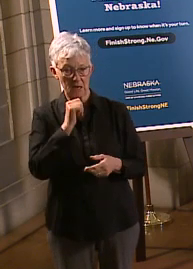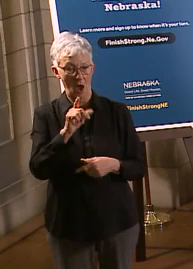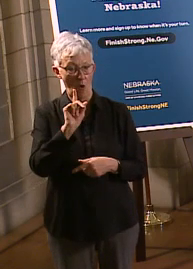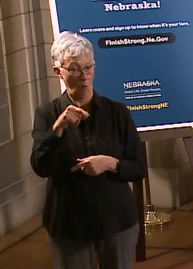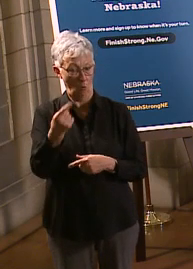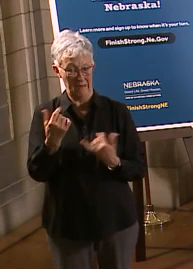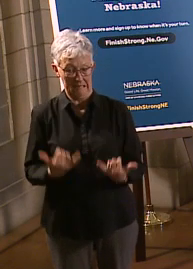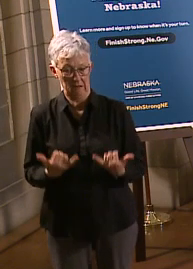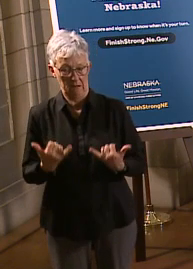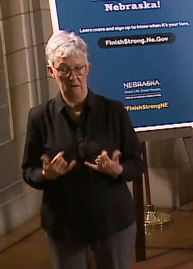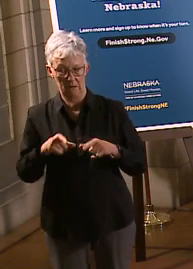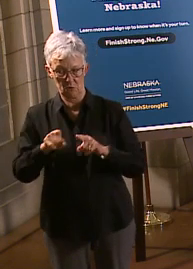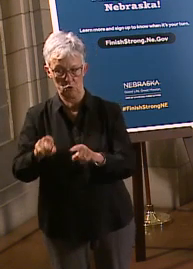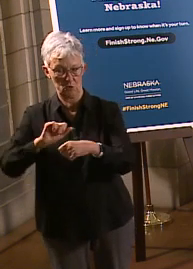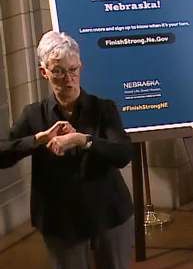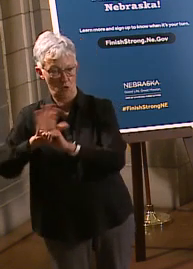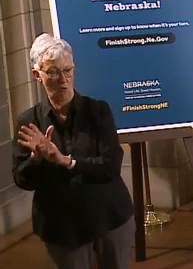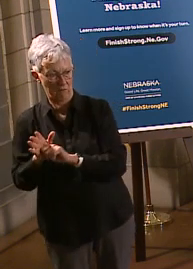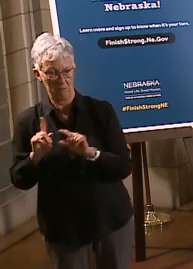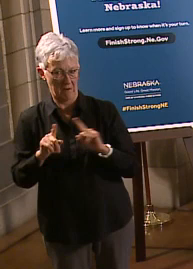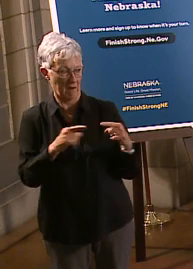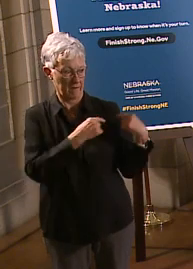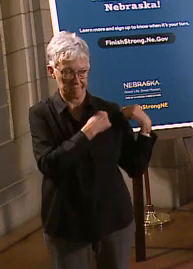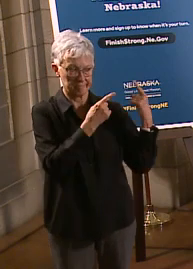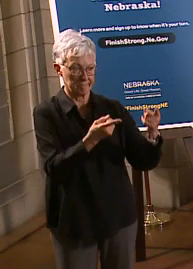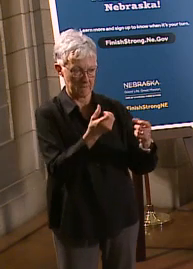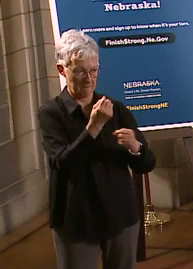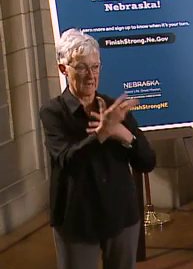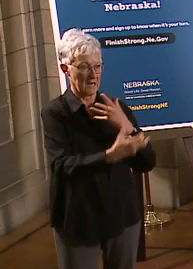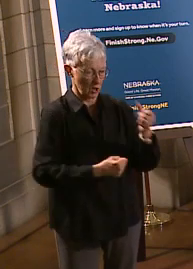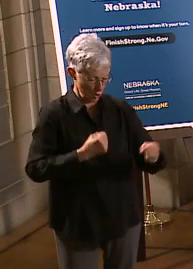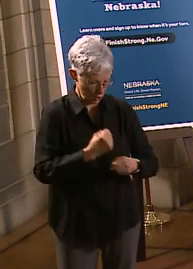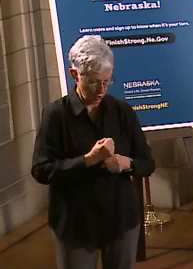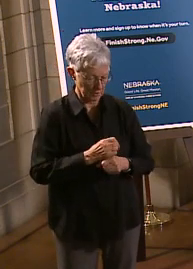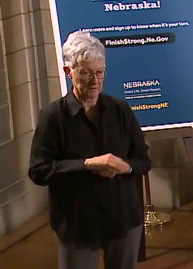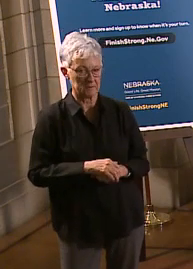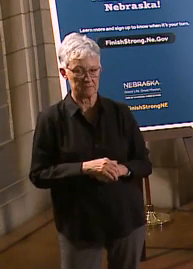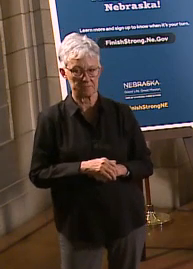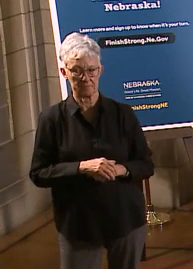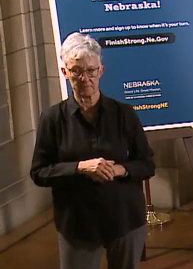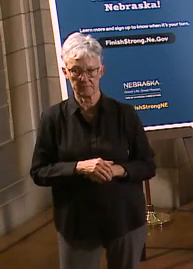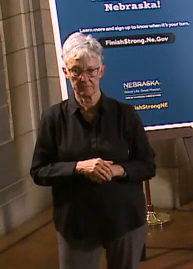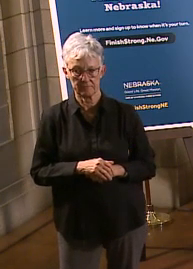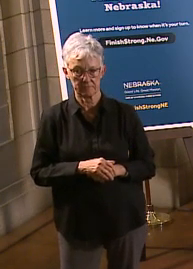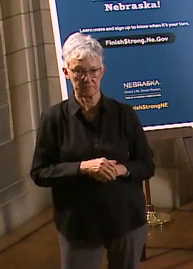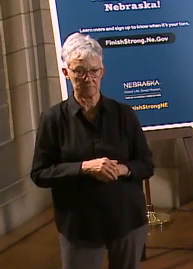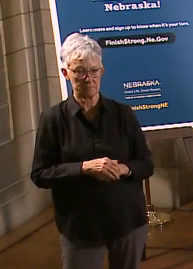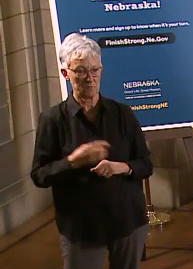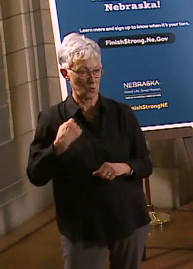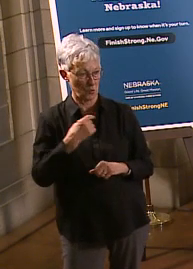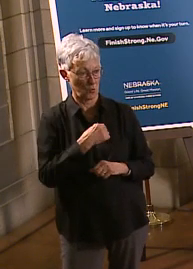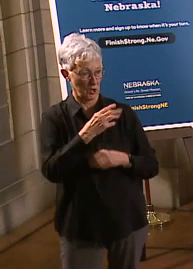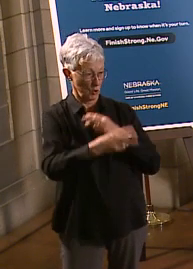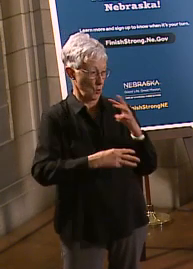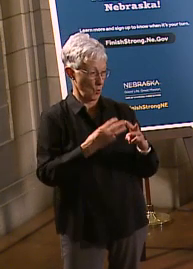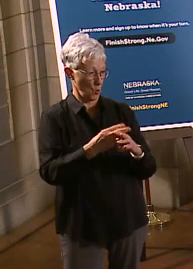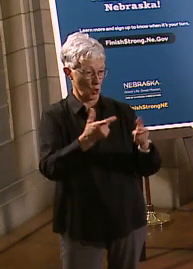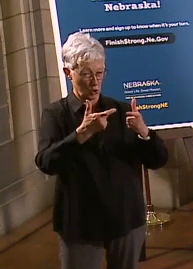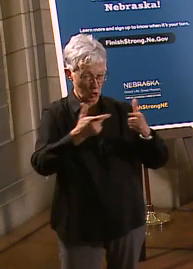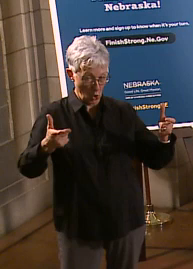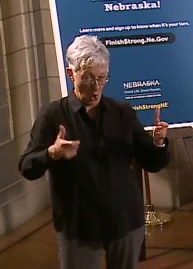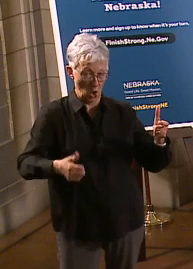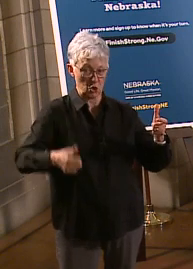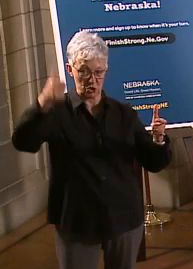as we've continued to expand our presence there. As many folks may know, BD is the world's largest manufacturer of needles